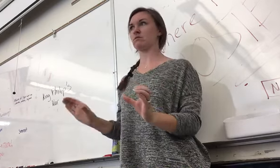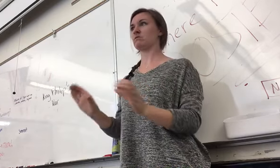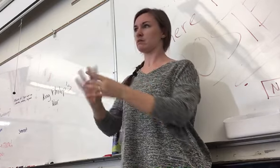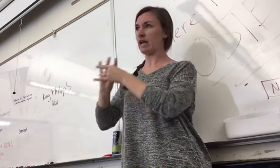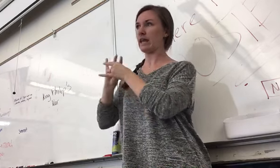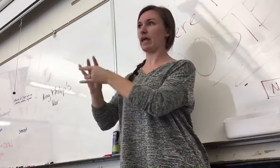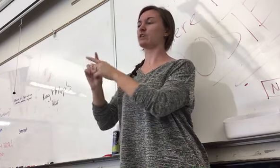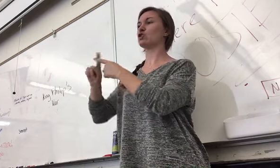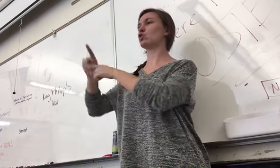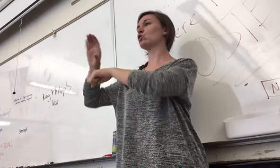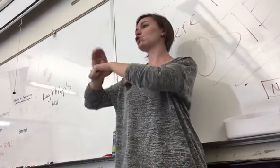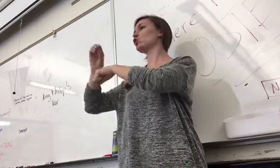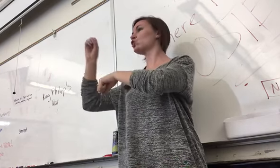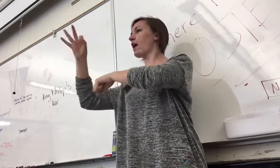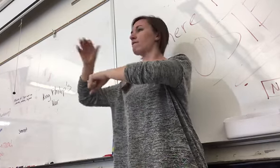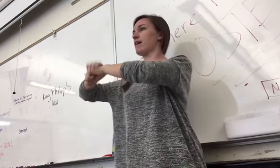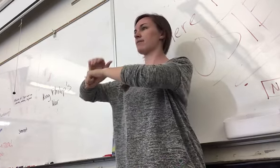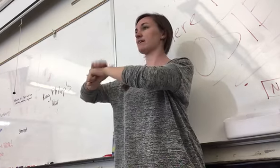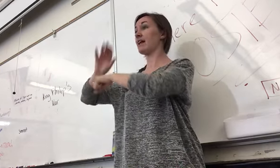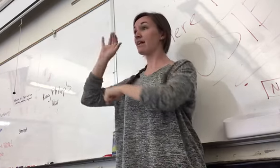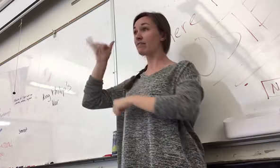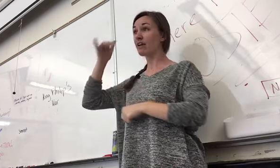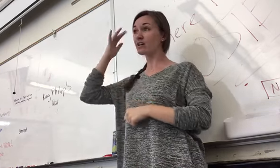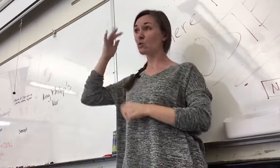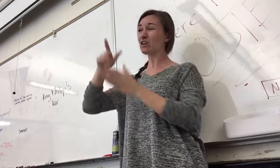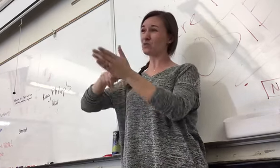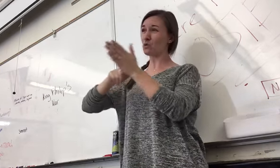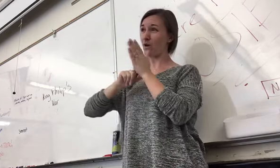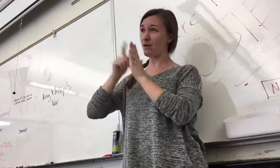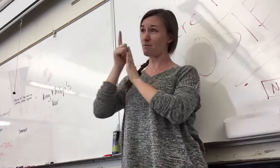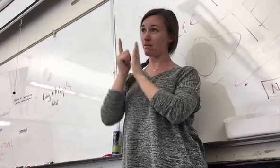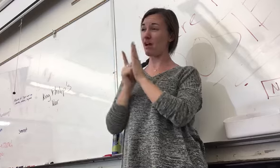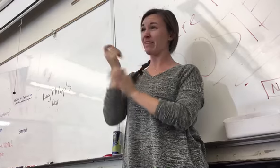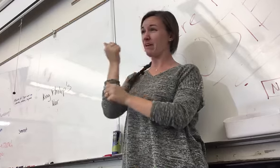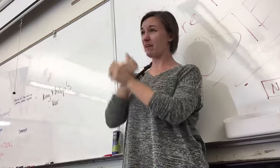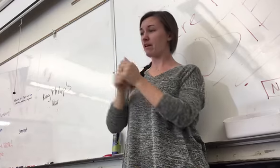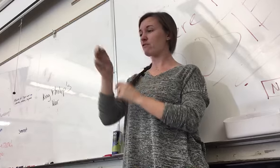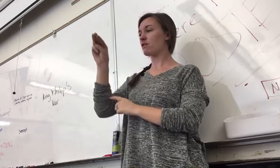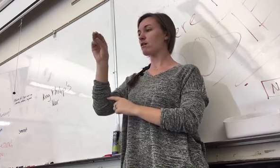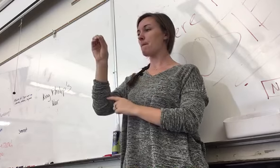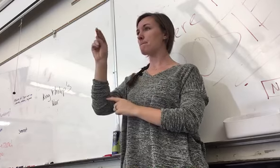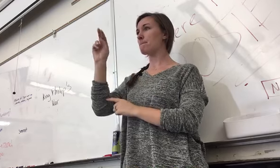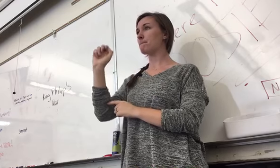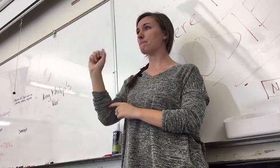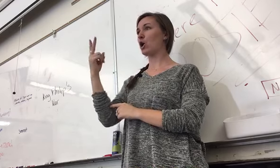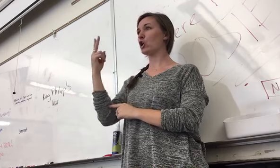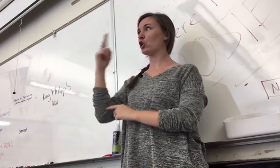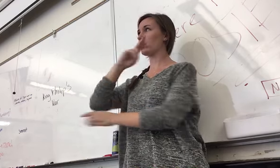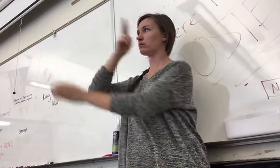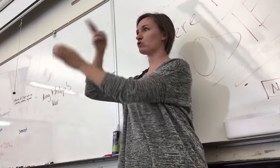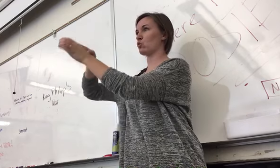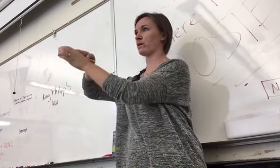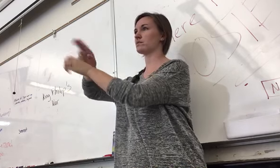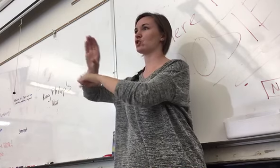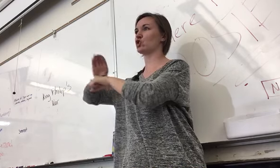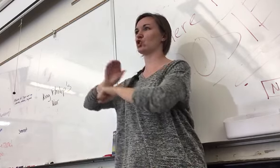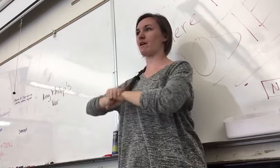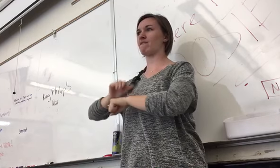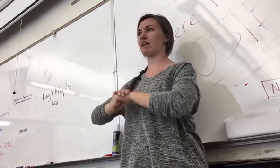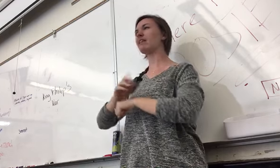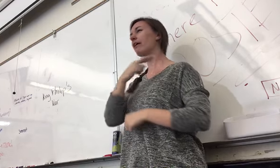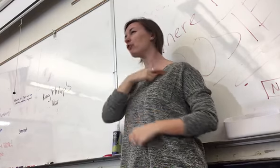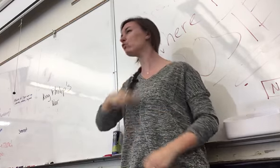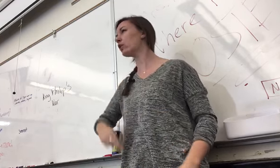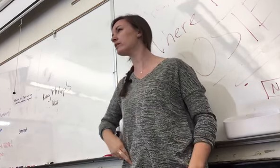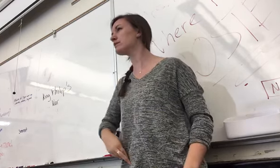England. That's why it's required by law that every monarch be part of the Church of England. Whereas in America, we have so many